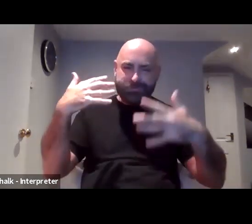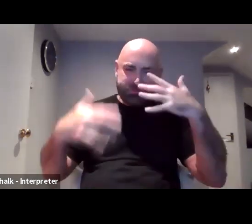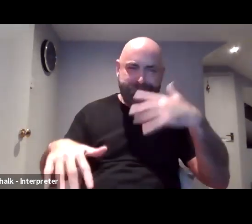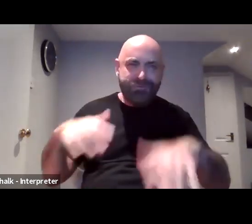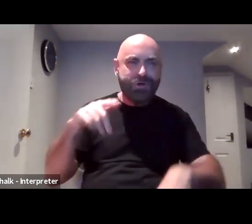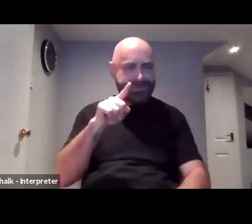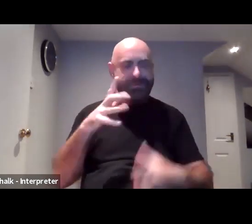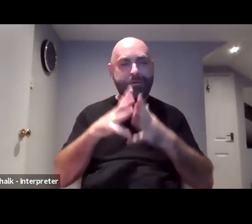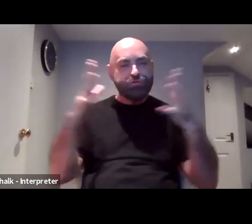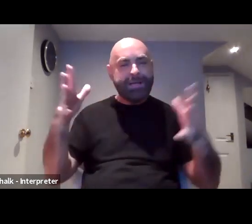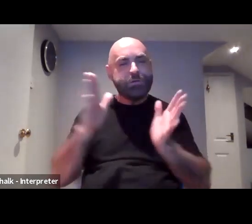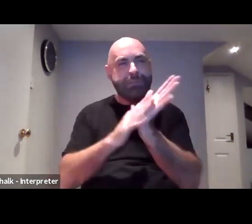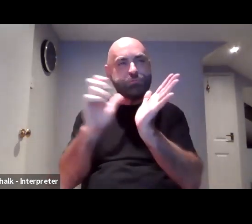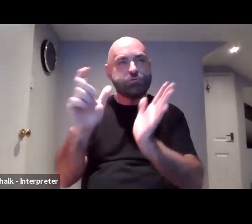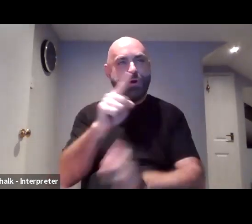Manchester.